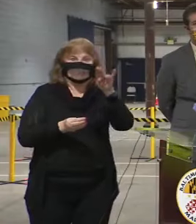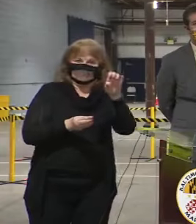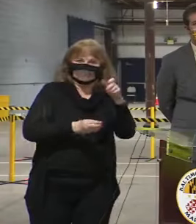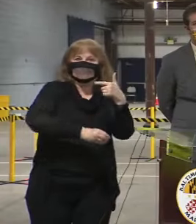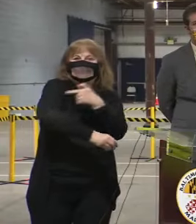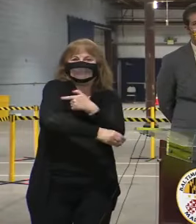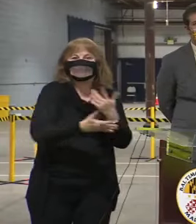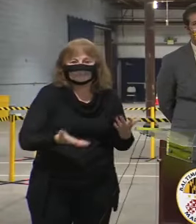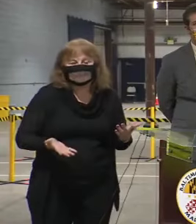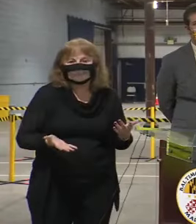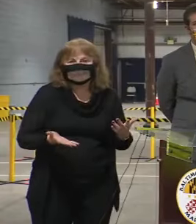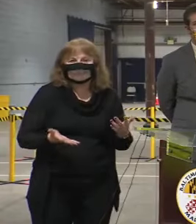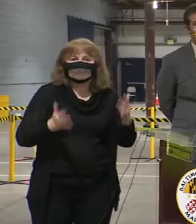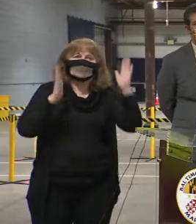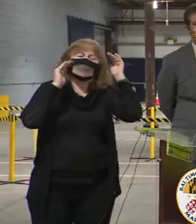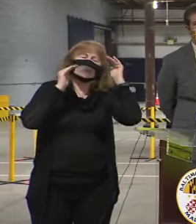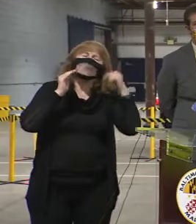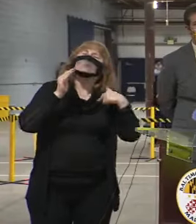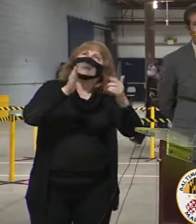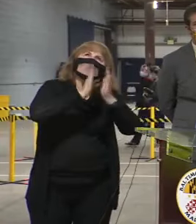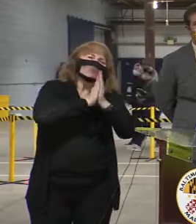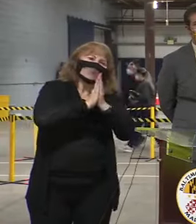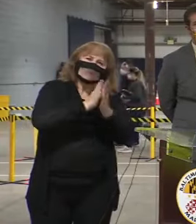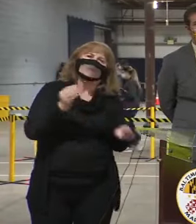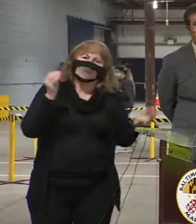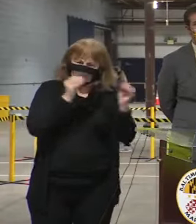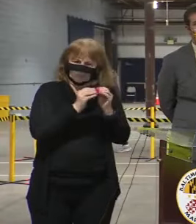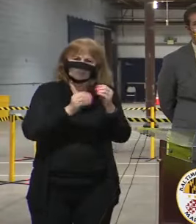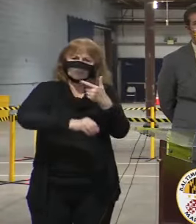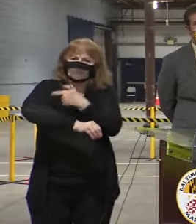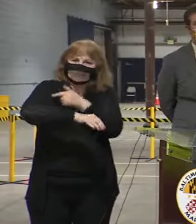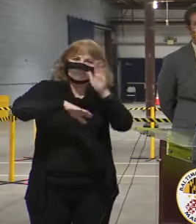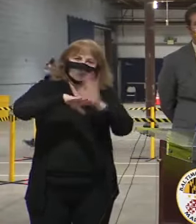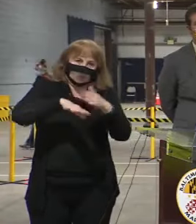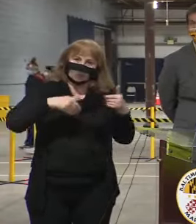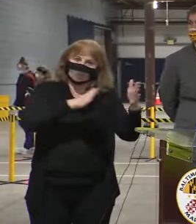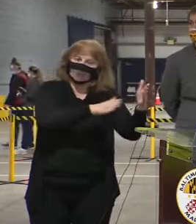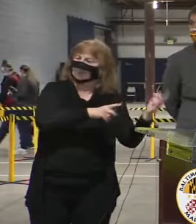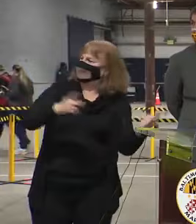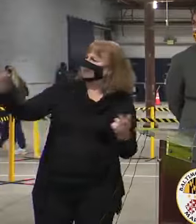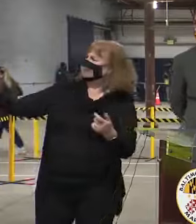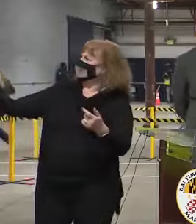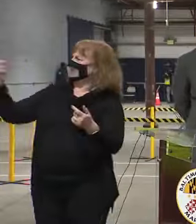so I hope and I pray that more vaccine is on the way.